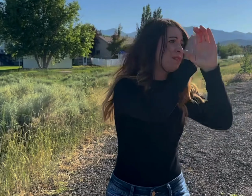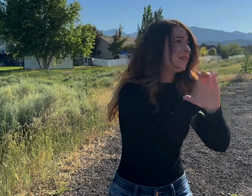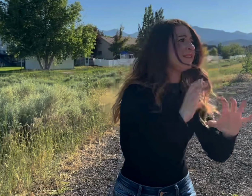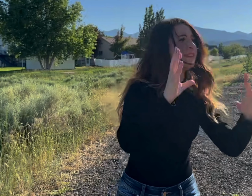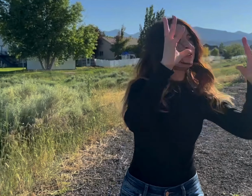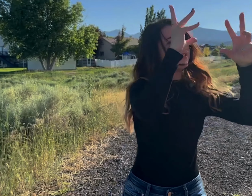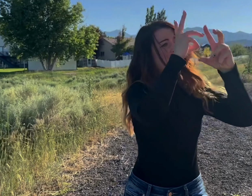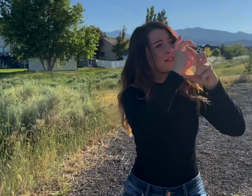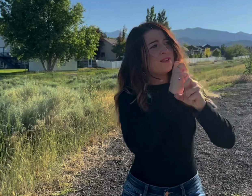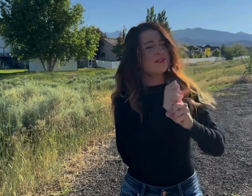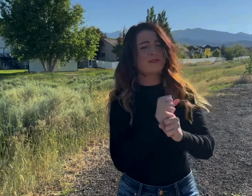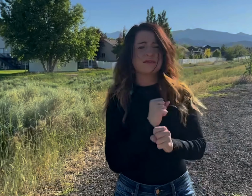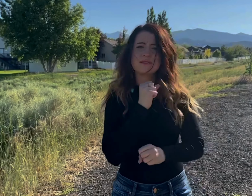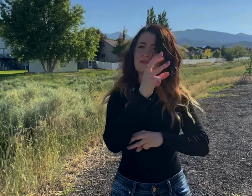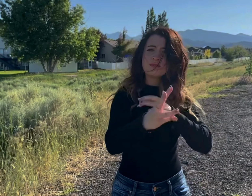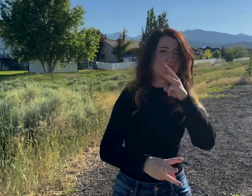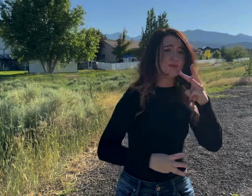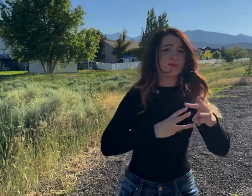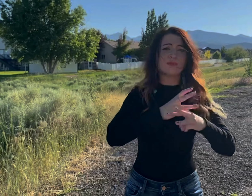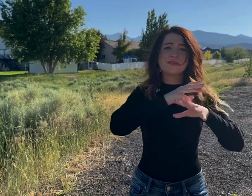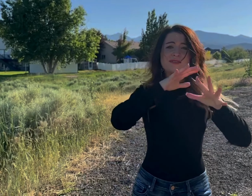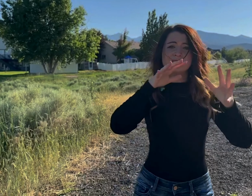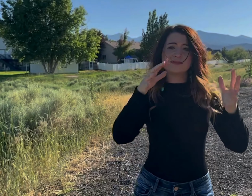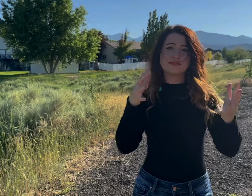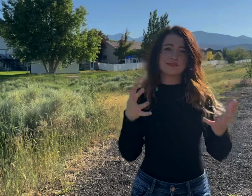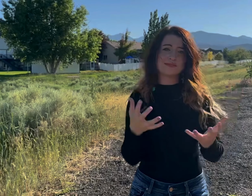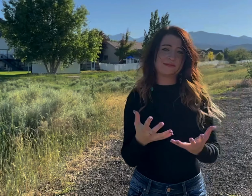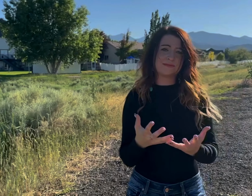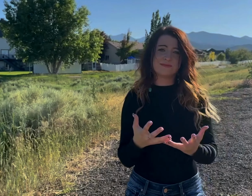thirst This world can't satisfy